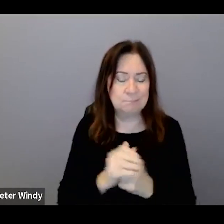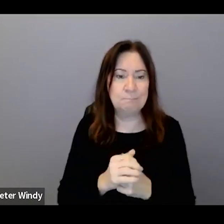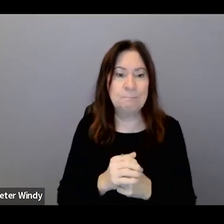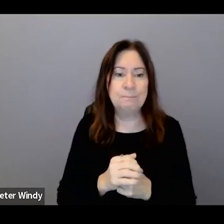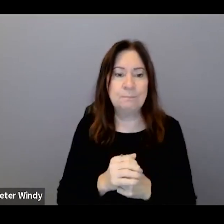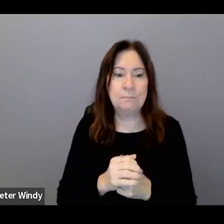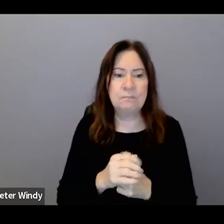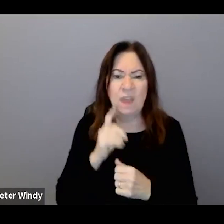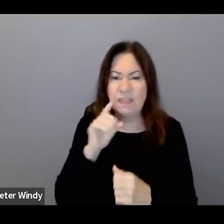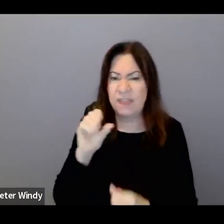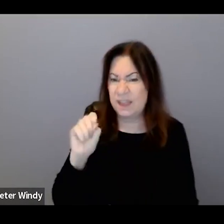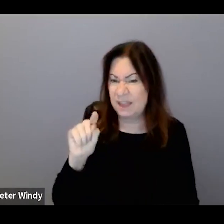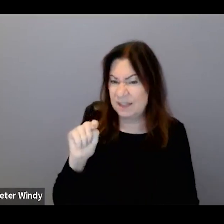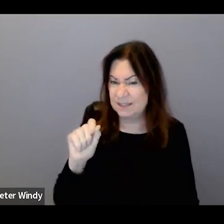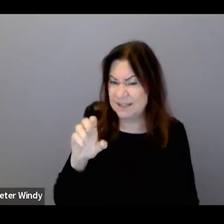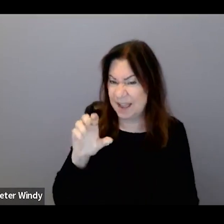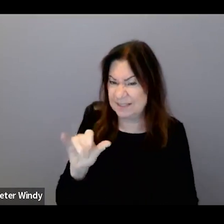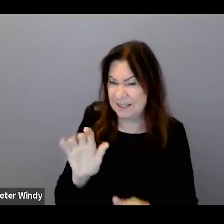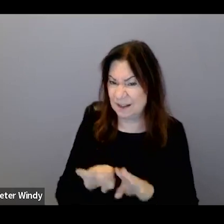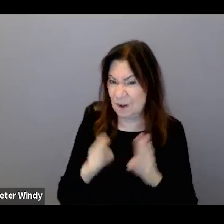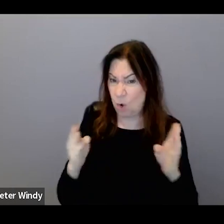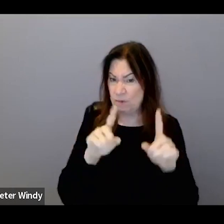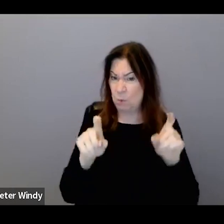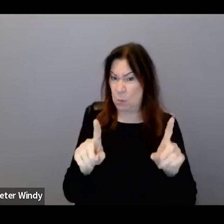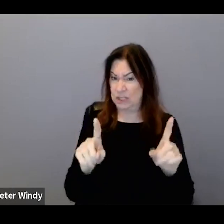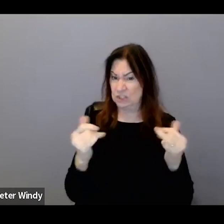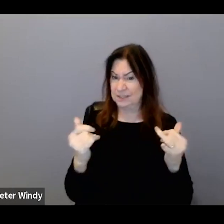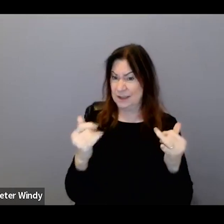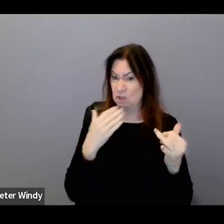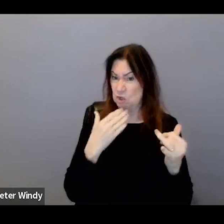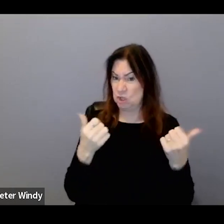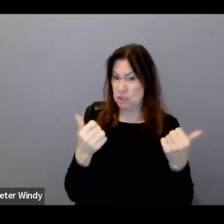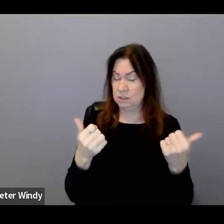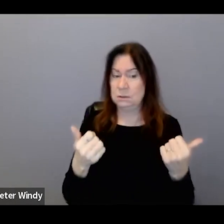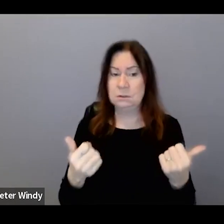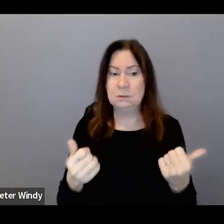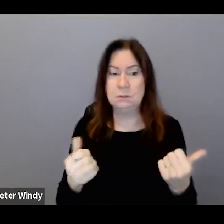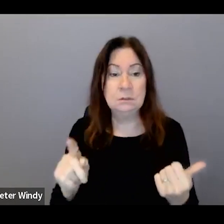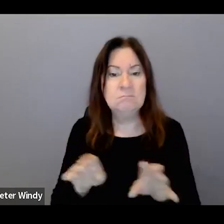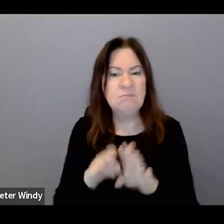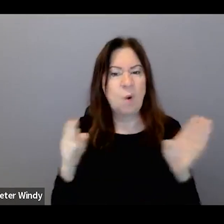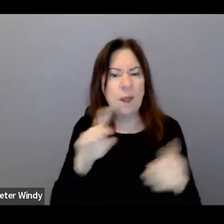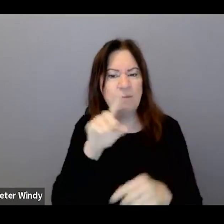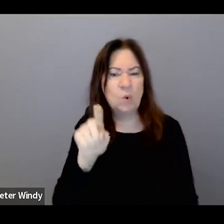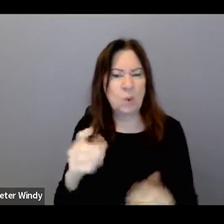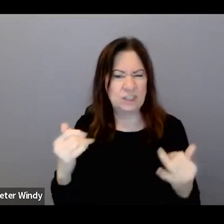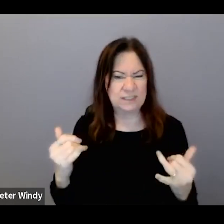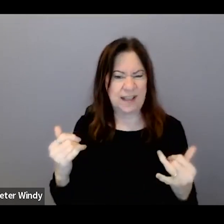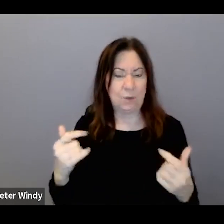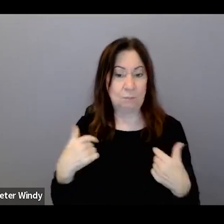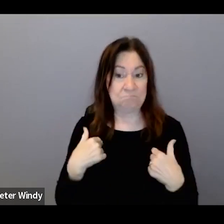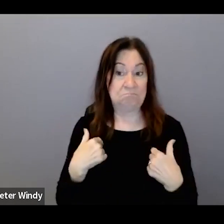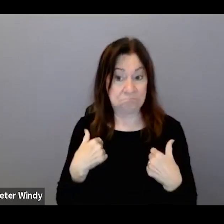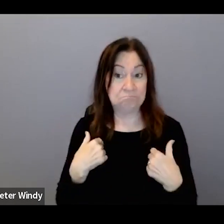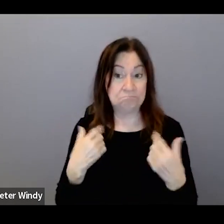I think, Stacy, can I go ahead and open it up for questions? Are you good with that? All right. I get to open it up for questions today.